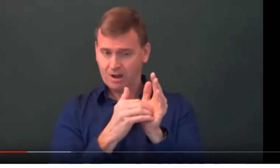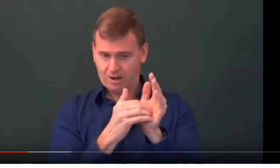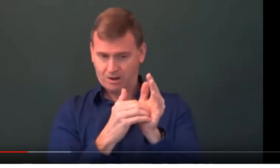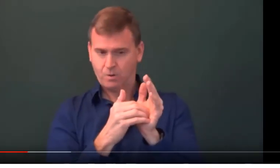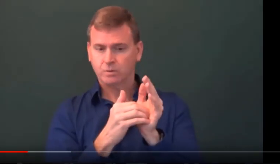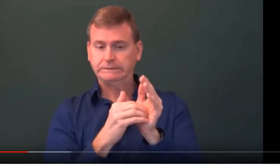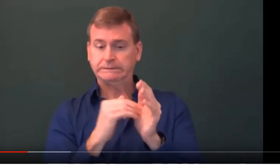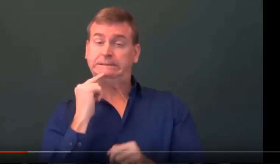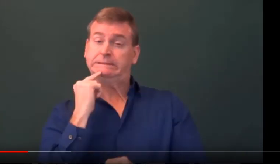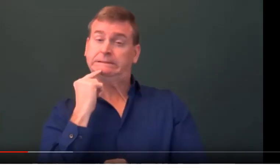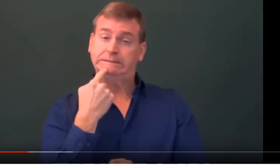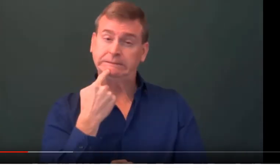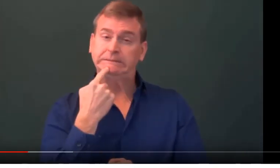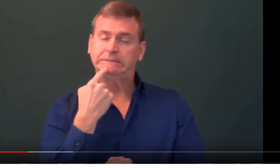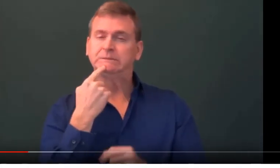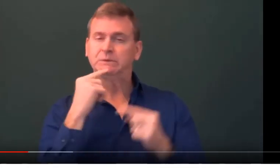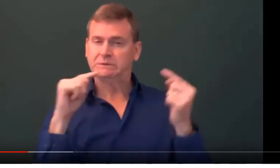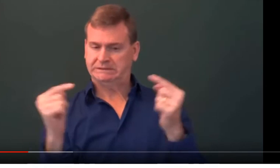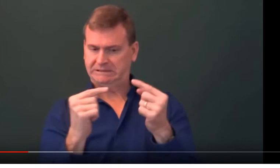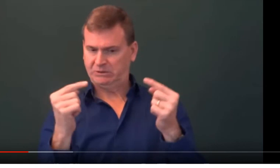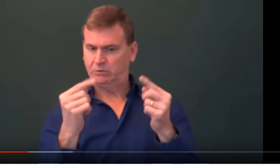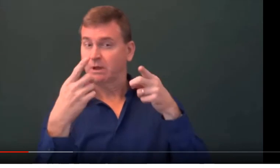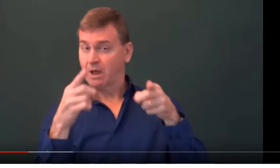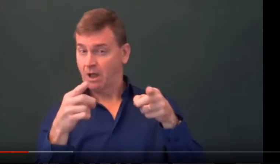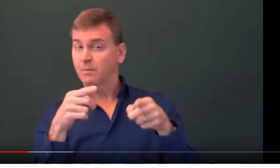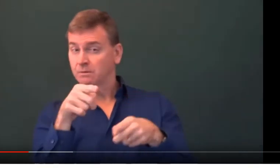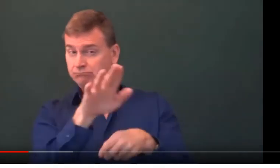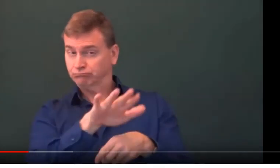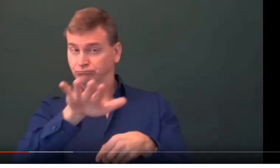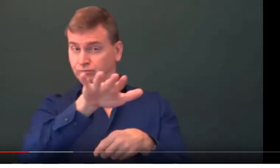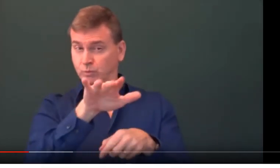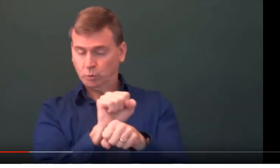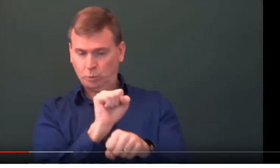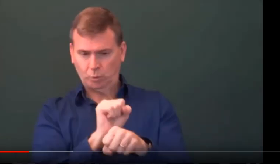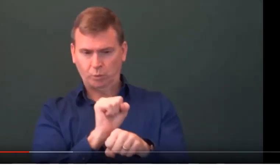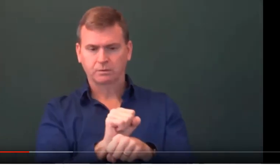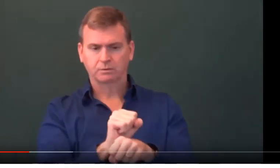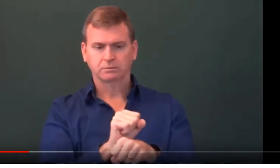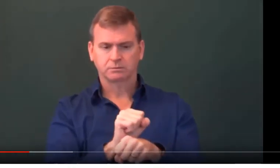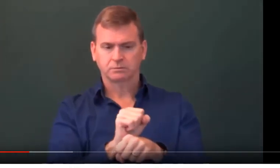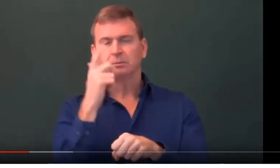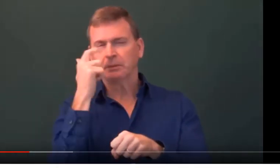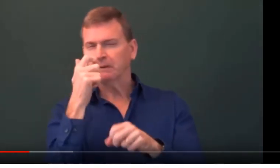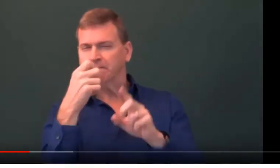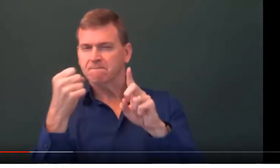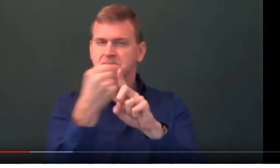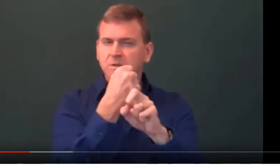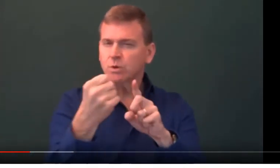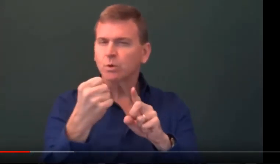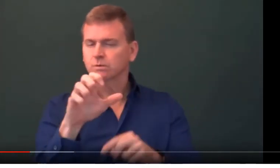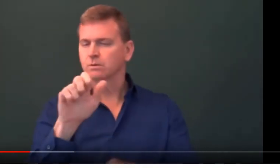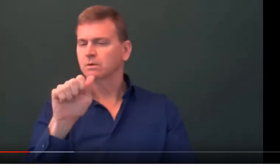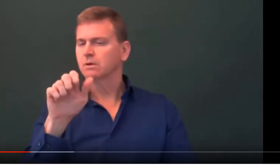The Bureau of Labor Statistics did a study in the year 2013. They did a study studying all the